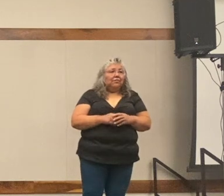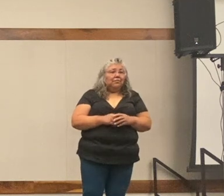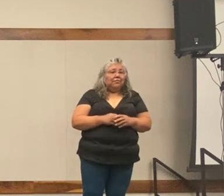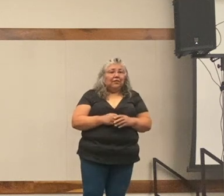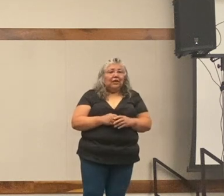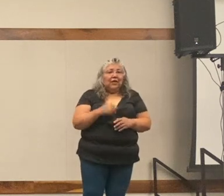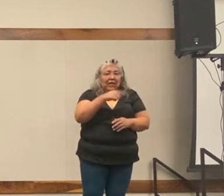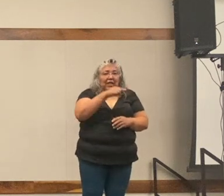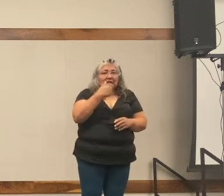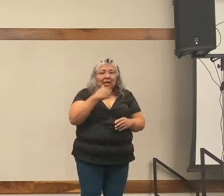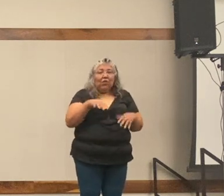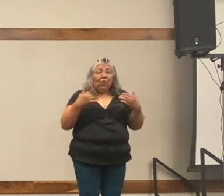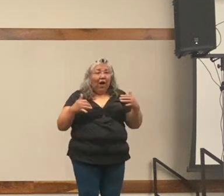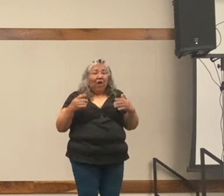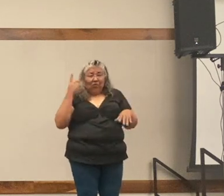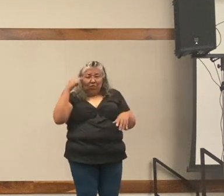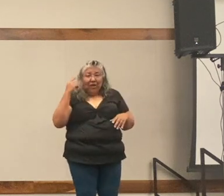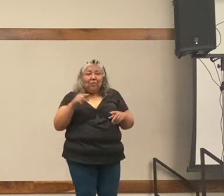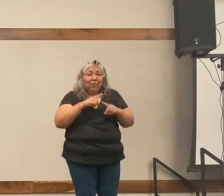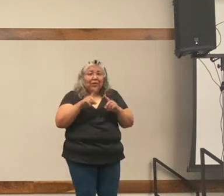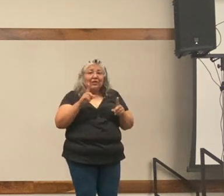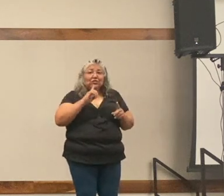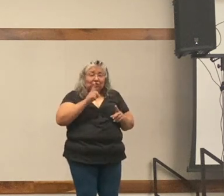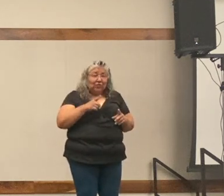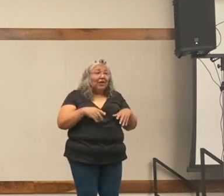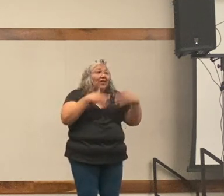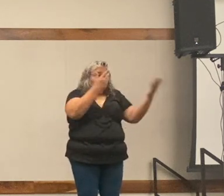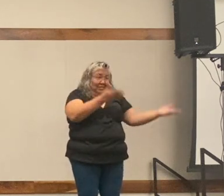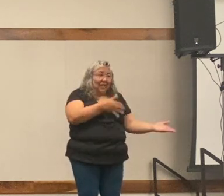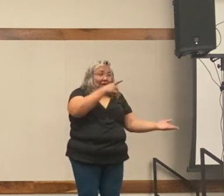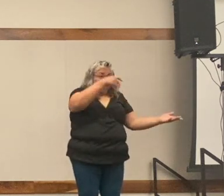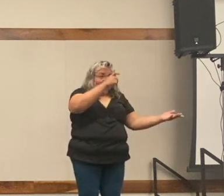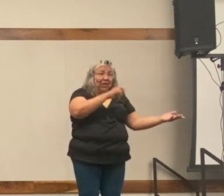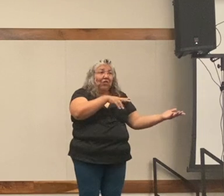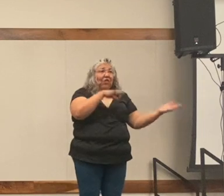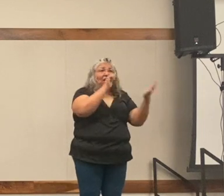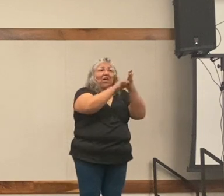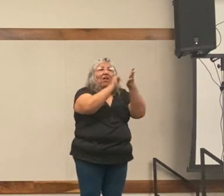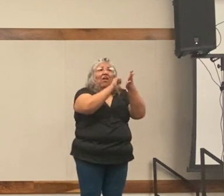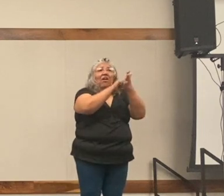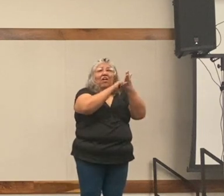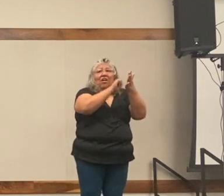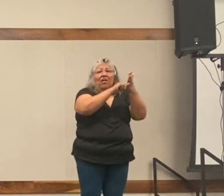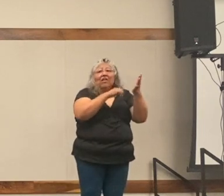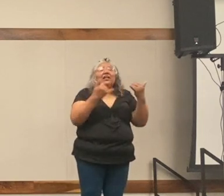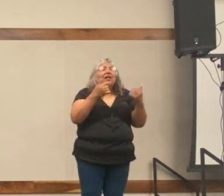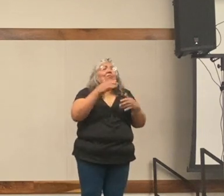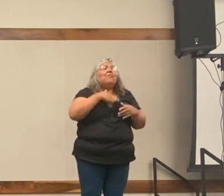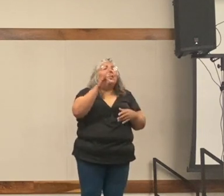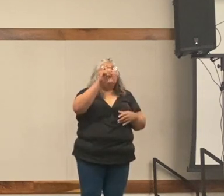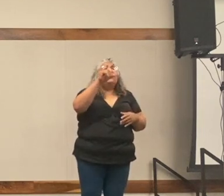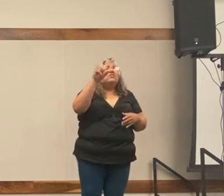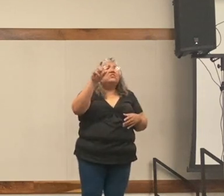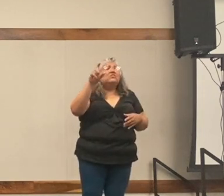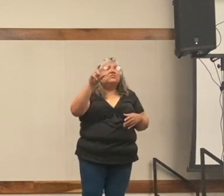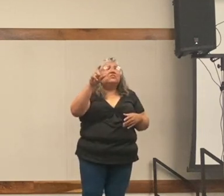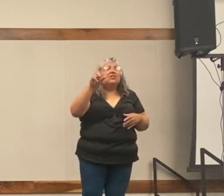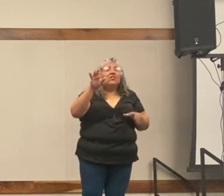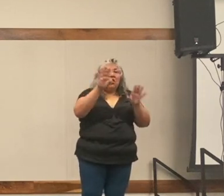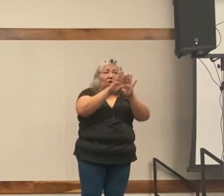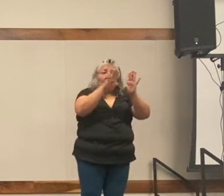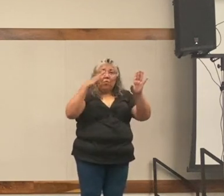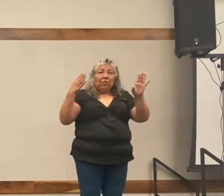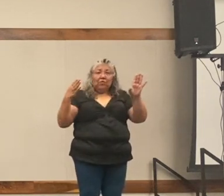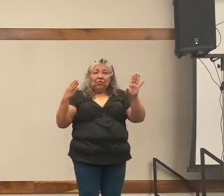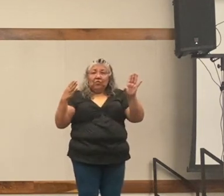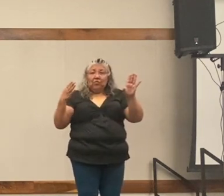They're like, girl, you're out of your mind. But sure enough, there he is knocking on the door. So here's my question, right? So they open the door, and